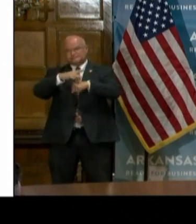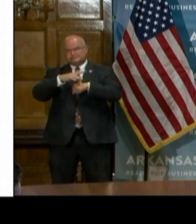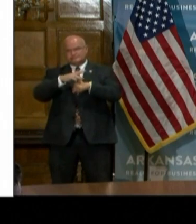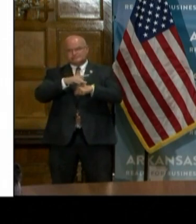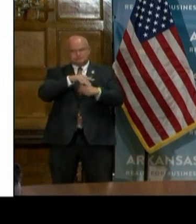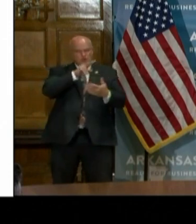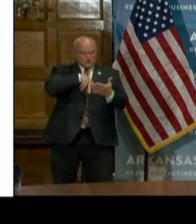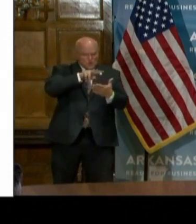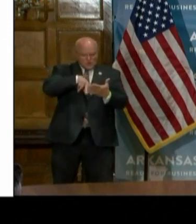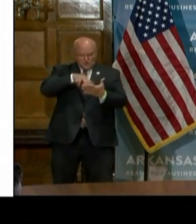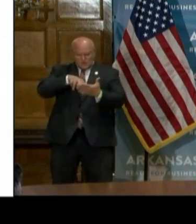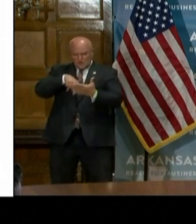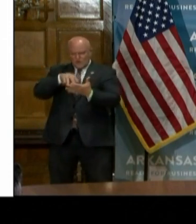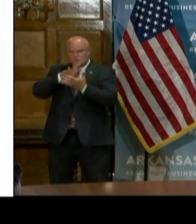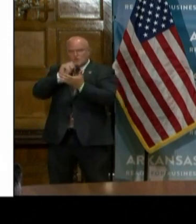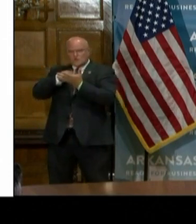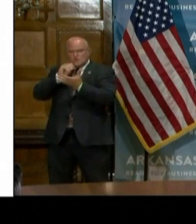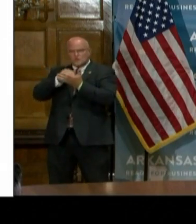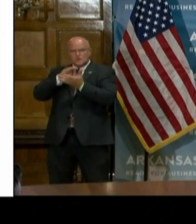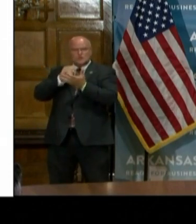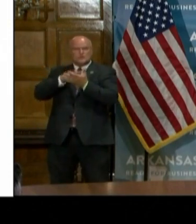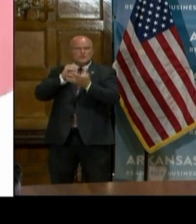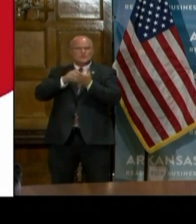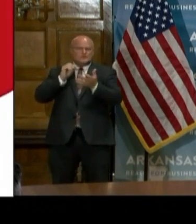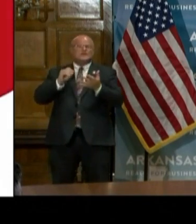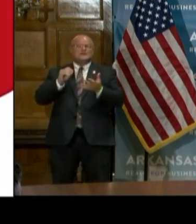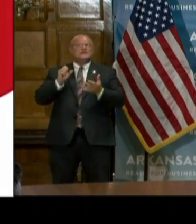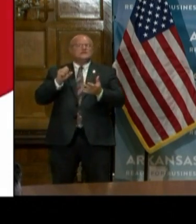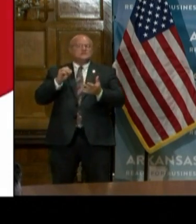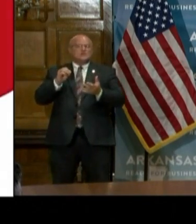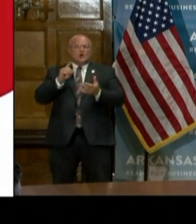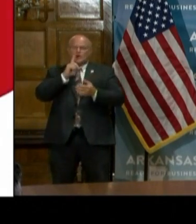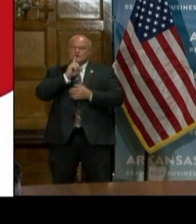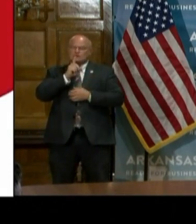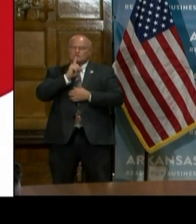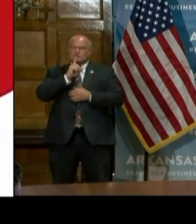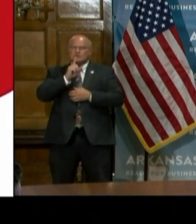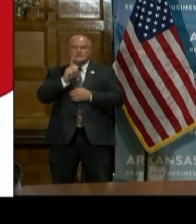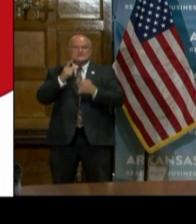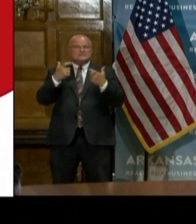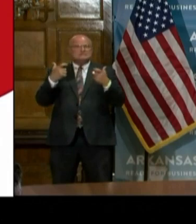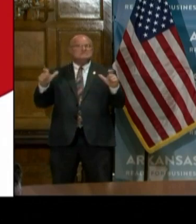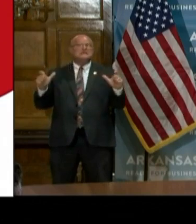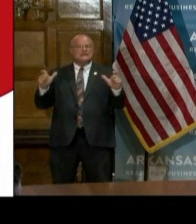about it, they're consuming news about it. And it's just, it is as